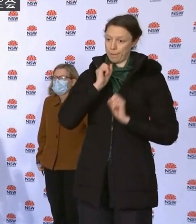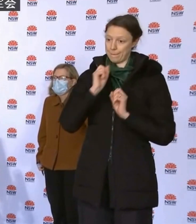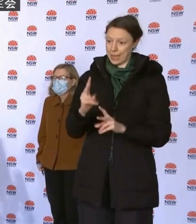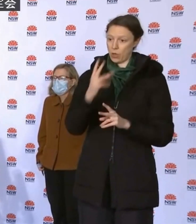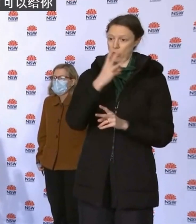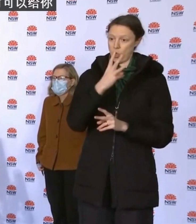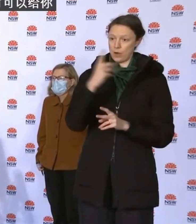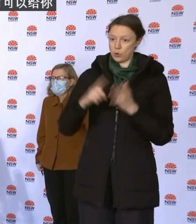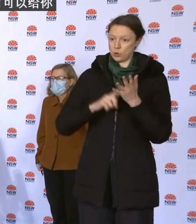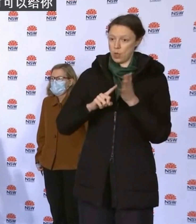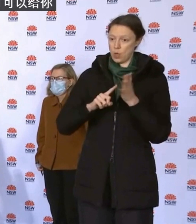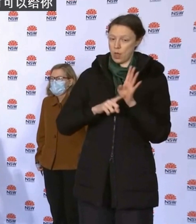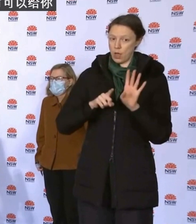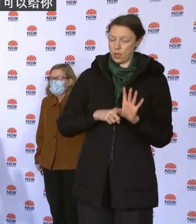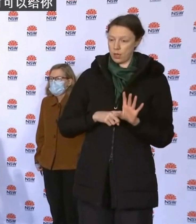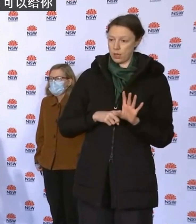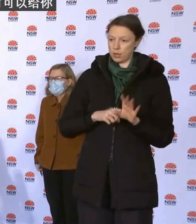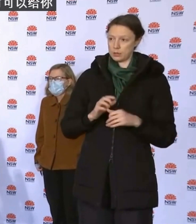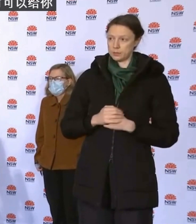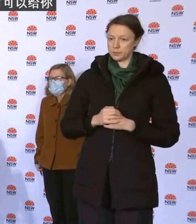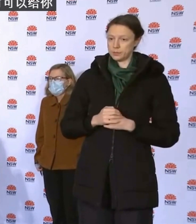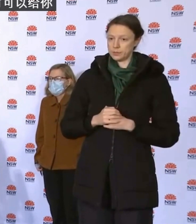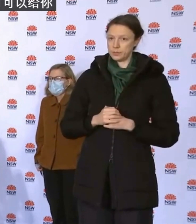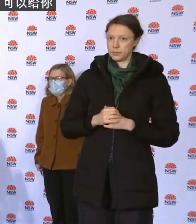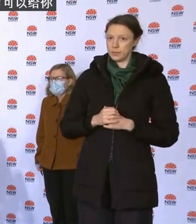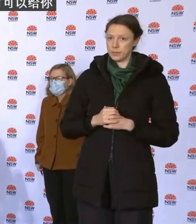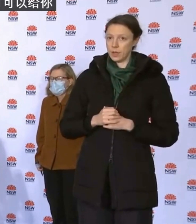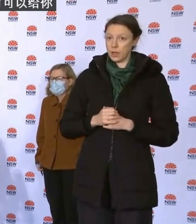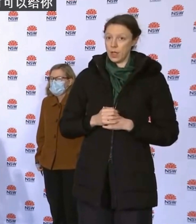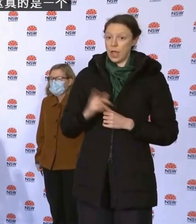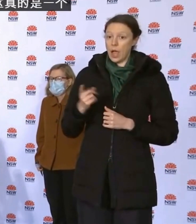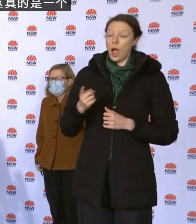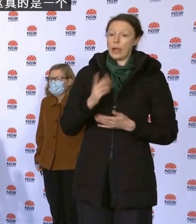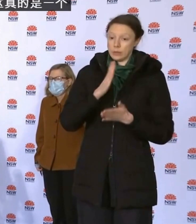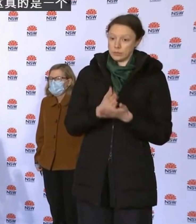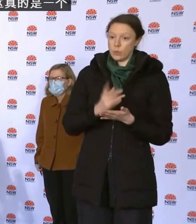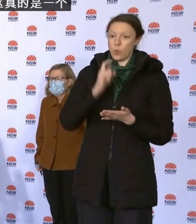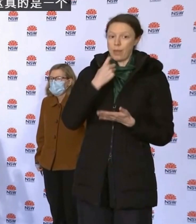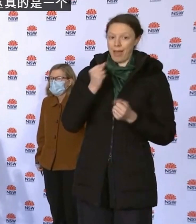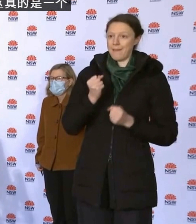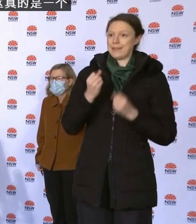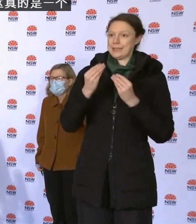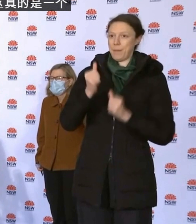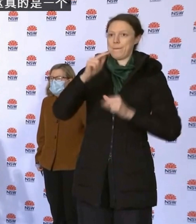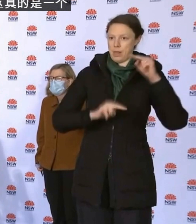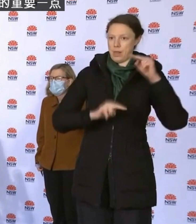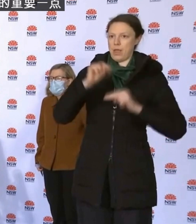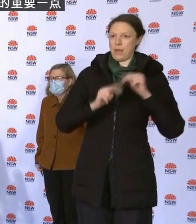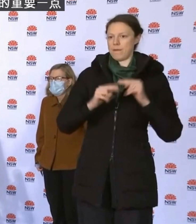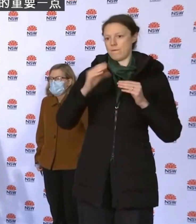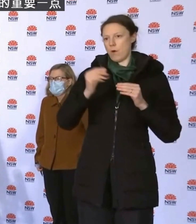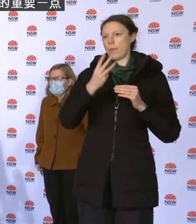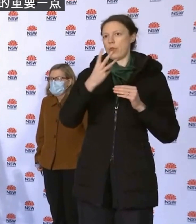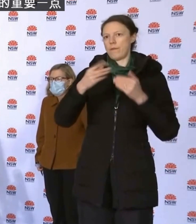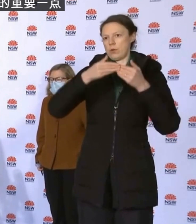there'll definitely be construction activity on the 31st of July. I can give you that assurance. And we're also working with the industry, and this is a really